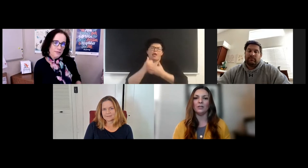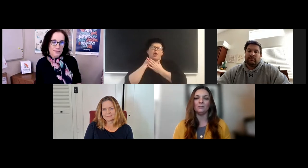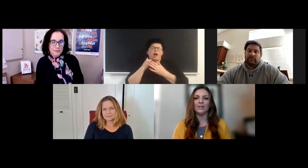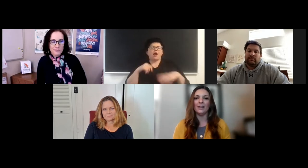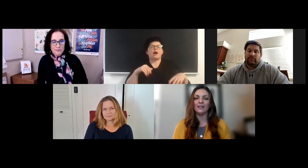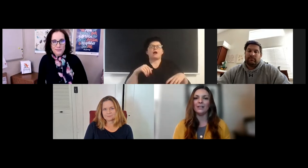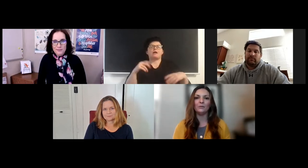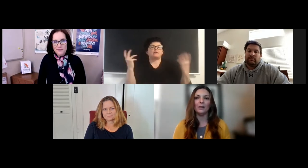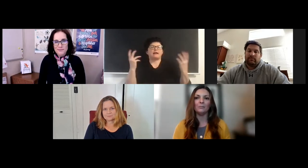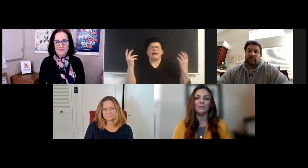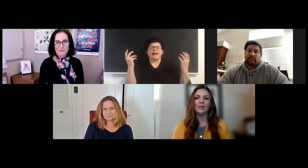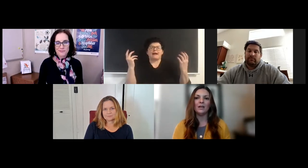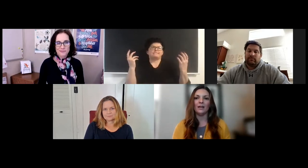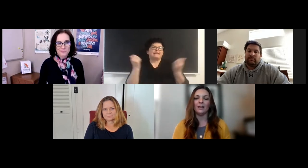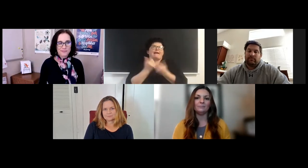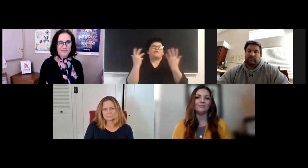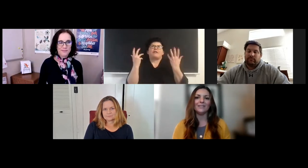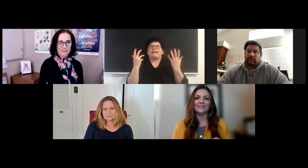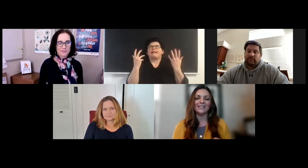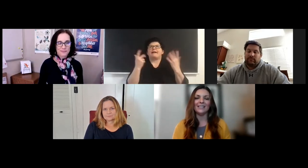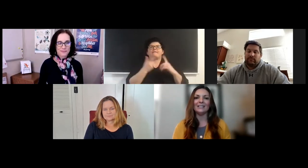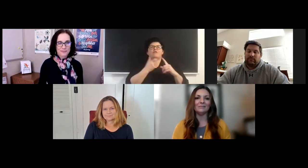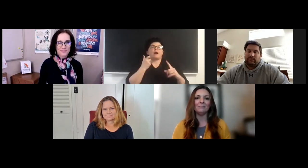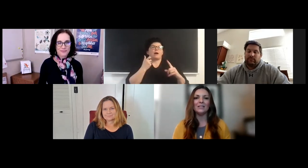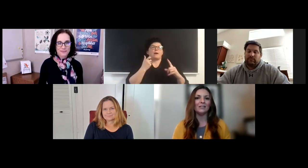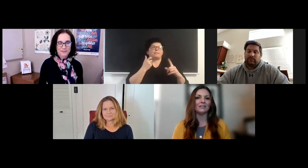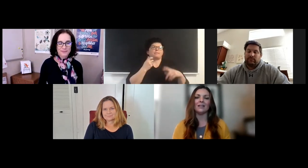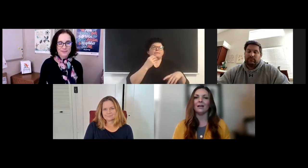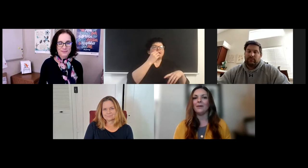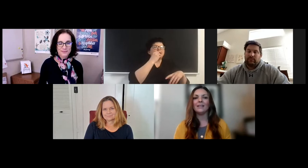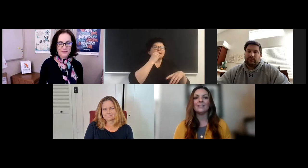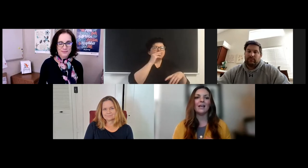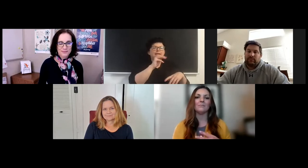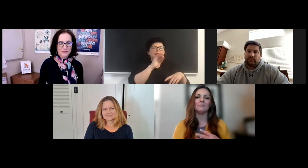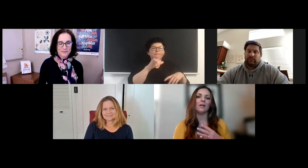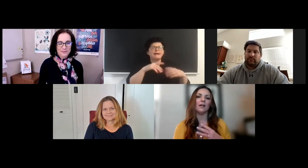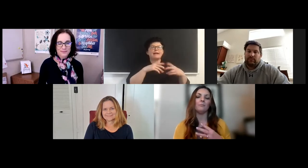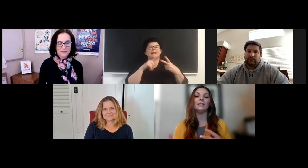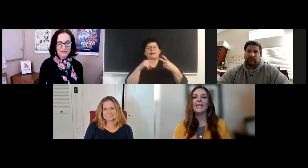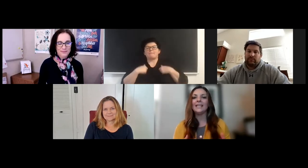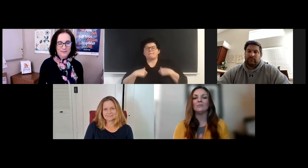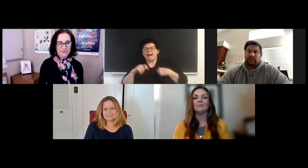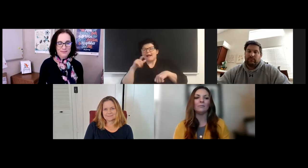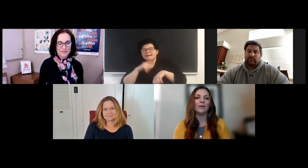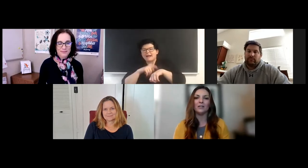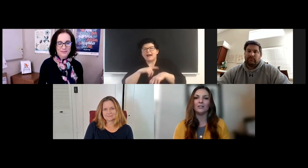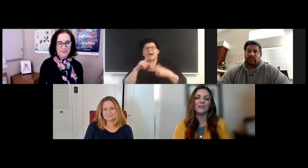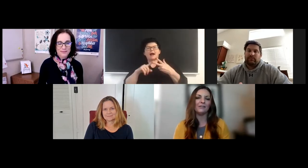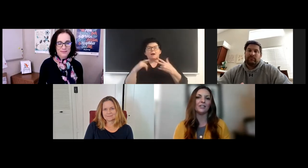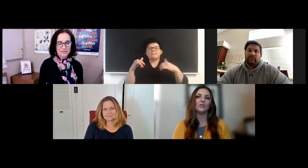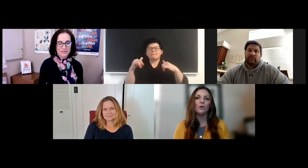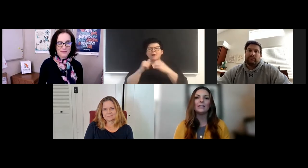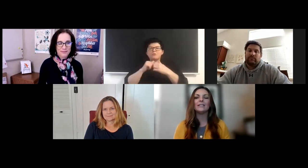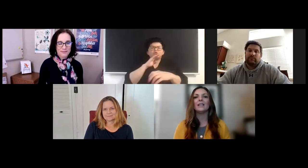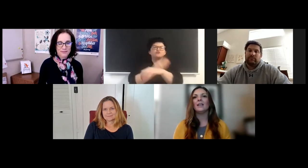know, everything from eating meals, bath time, playing with my daughter's